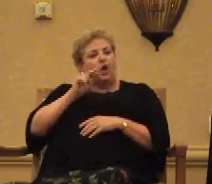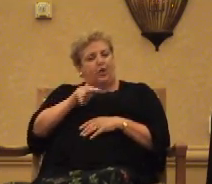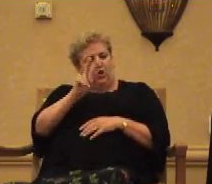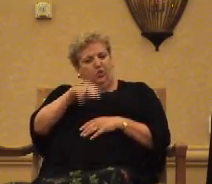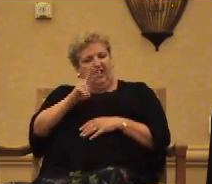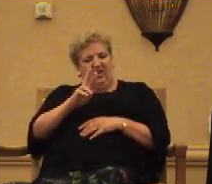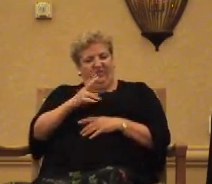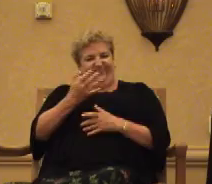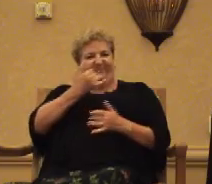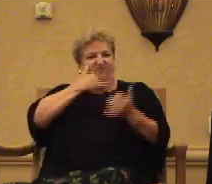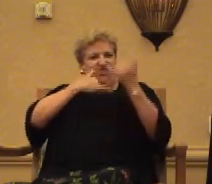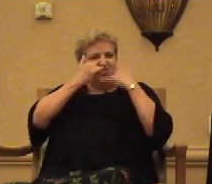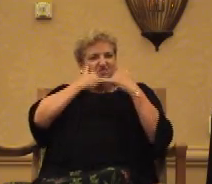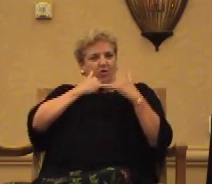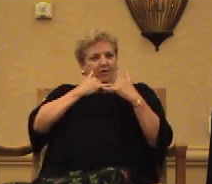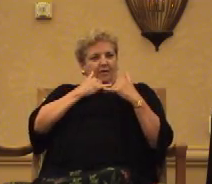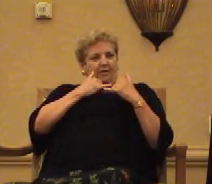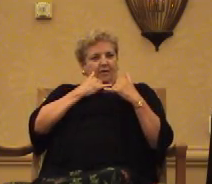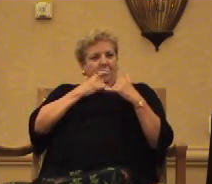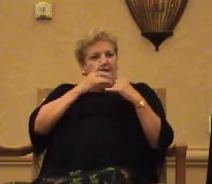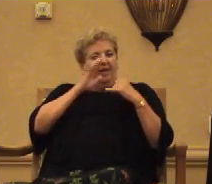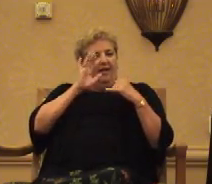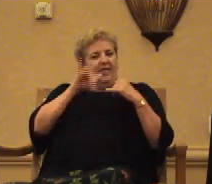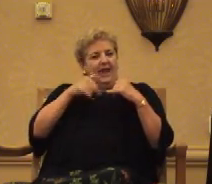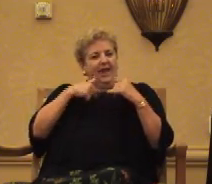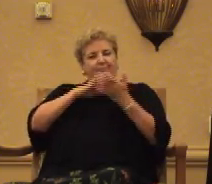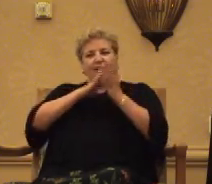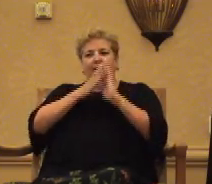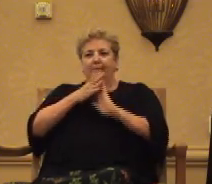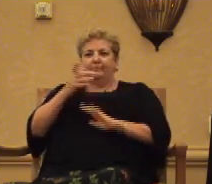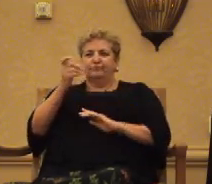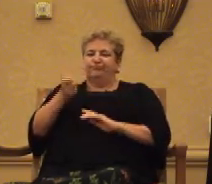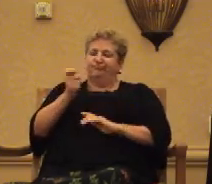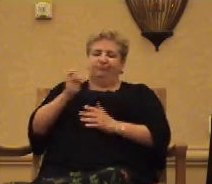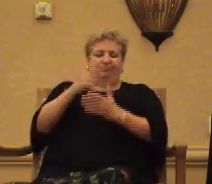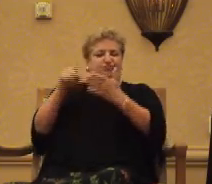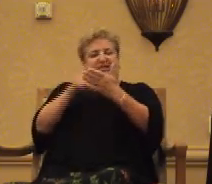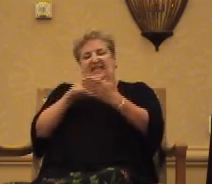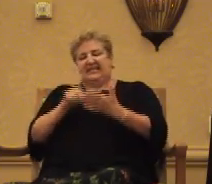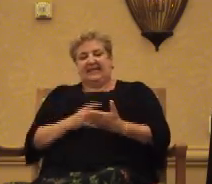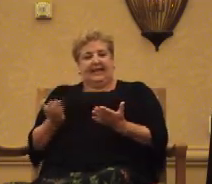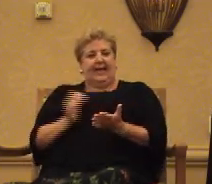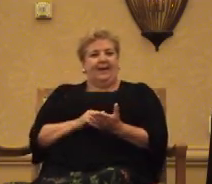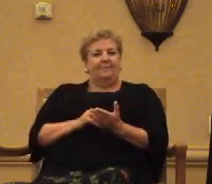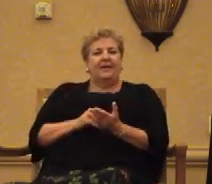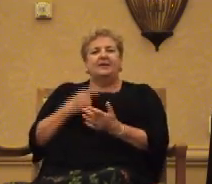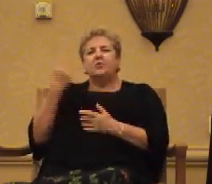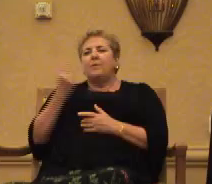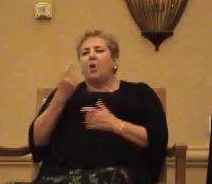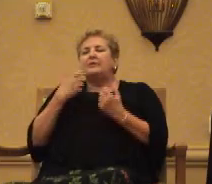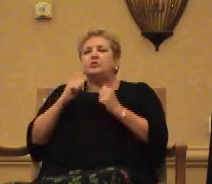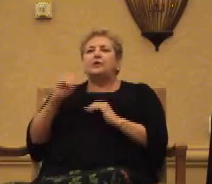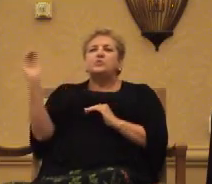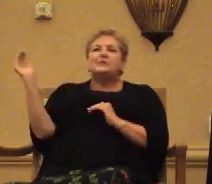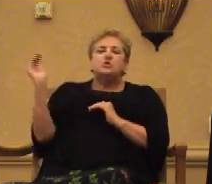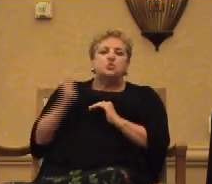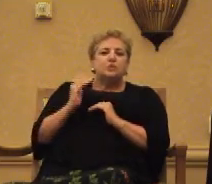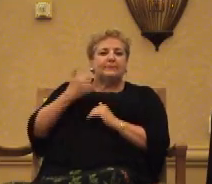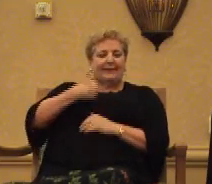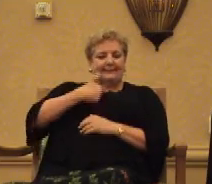under the throne of judgment again. And I keep trying to reduce self and turn my consciousness towards God. And